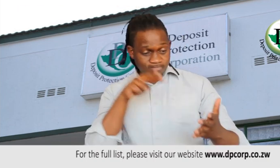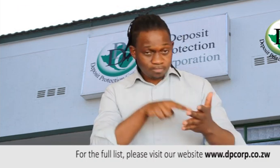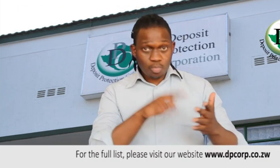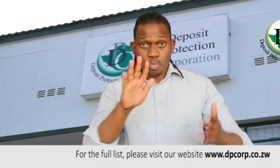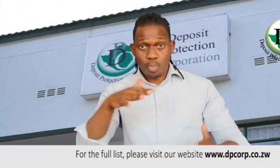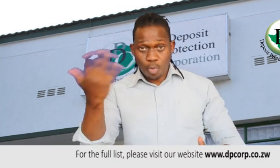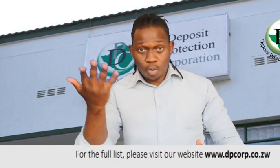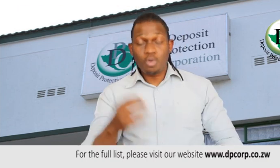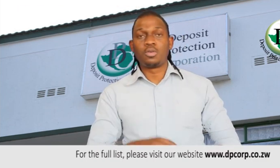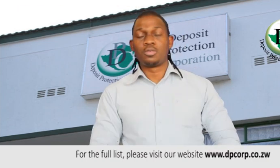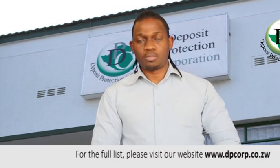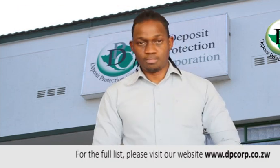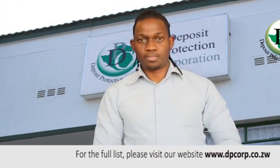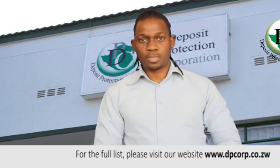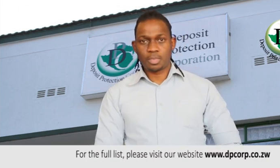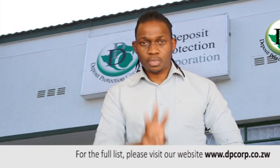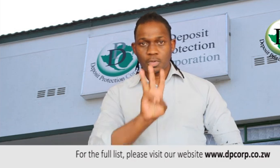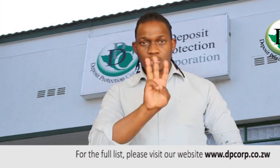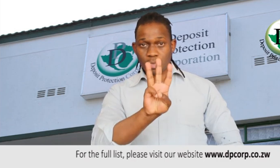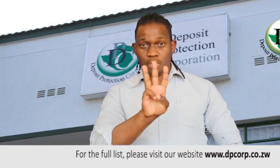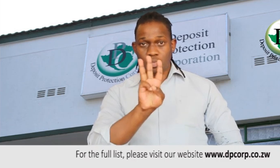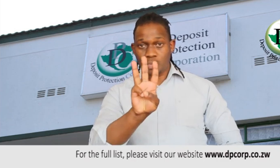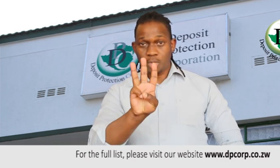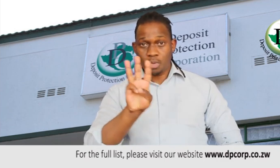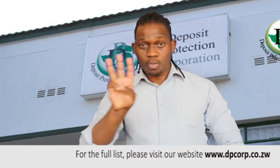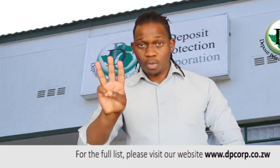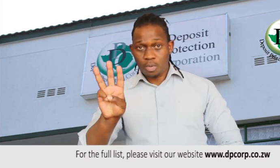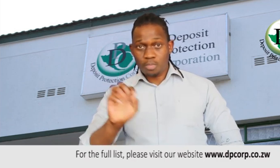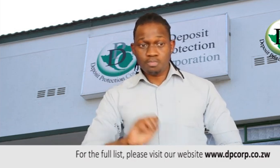For the full list, please visit our website